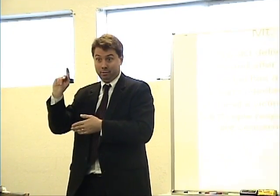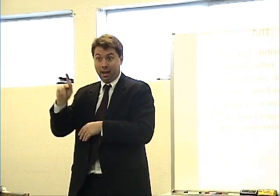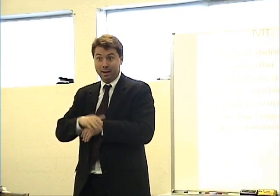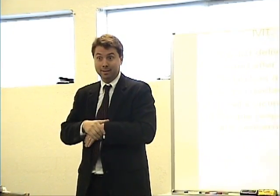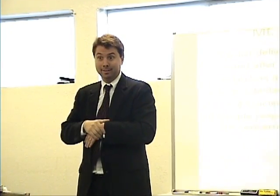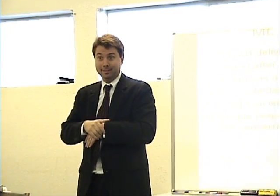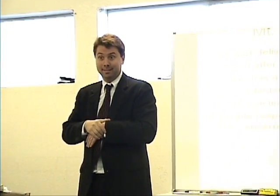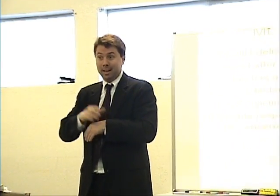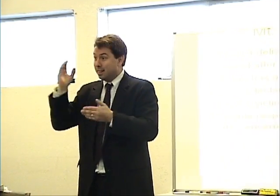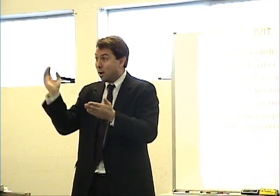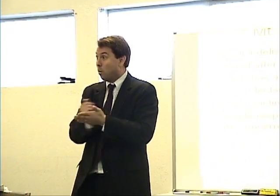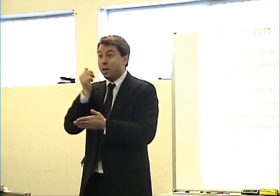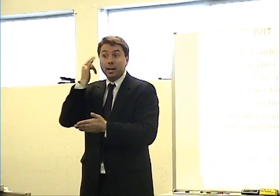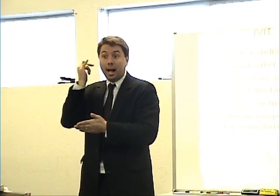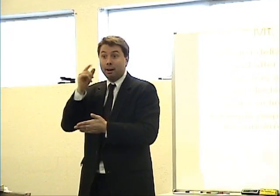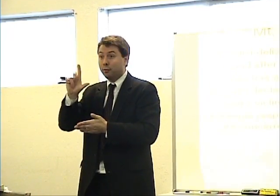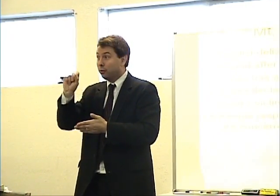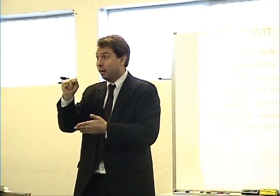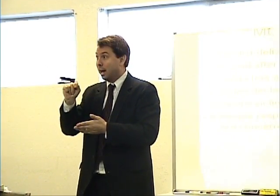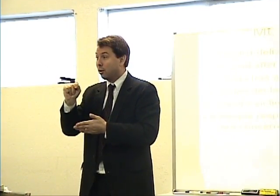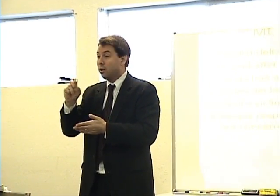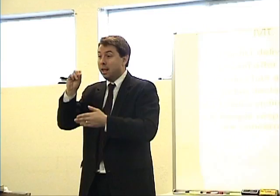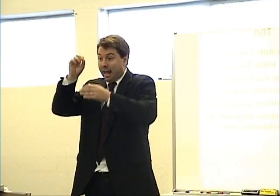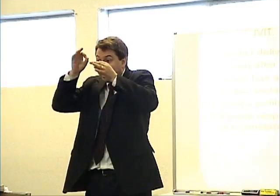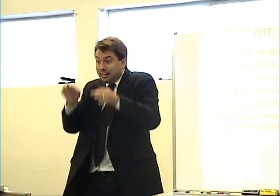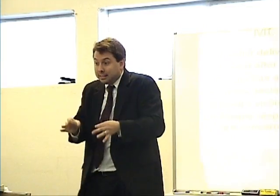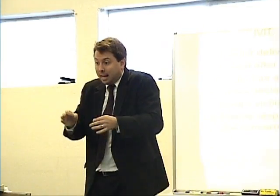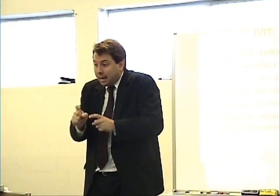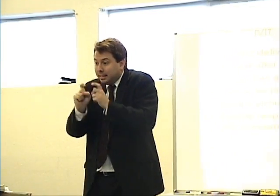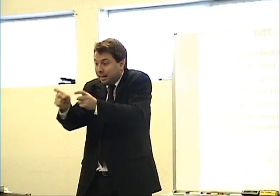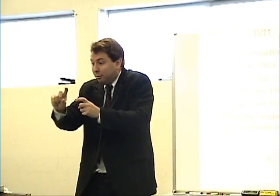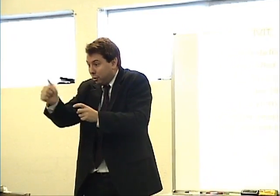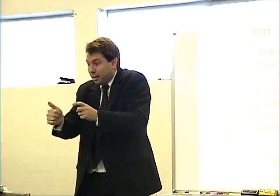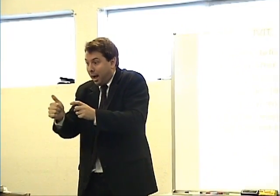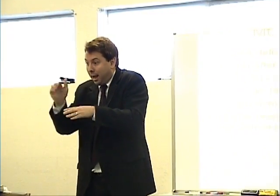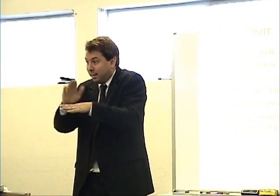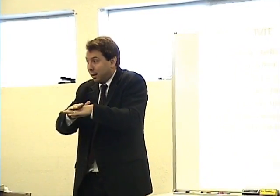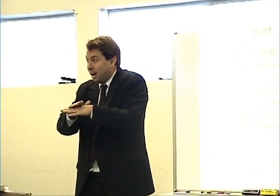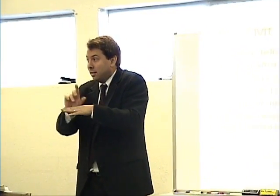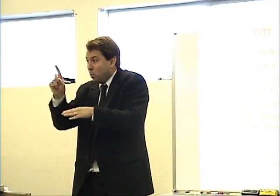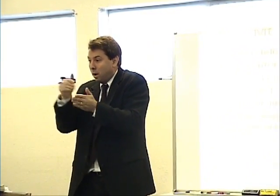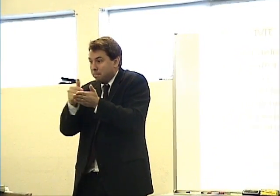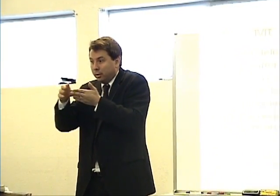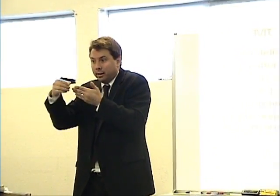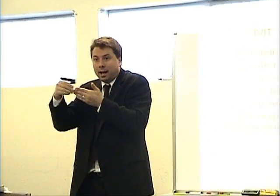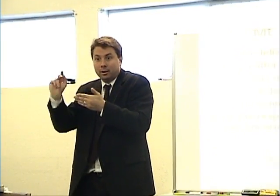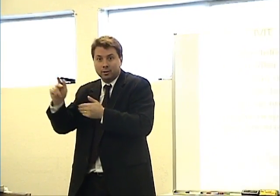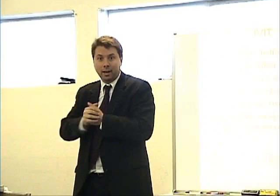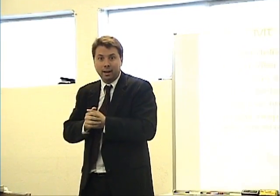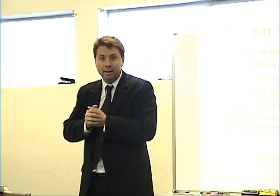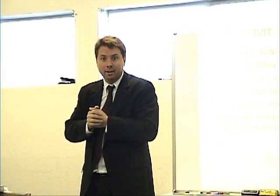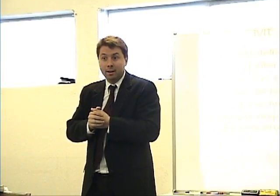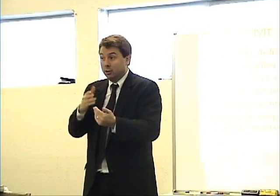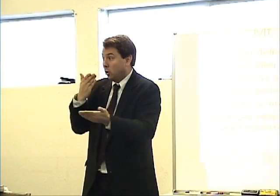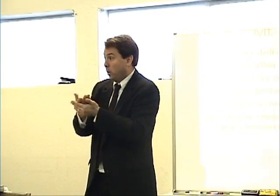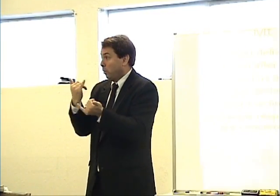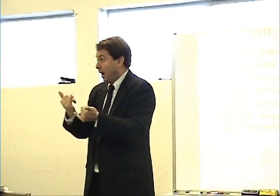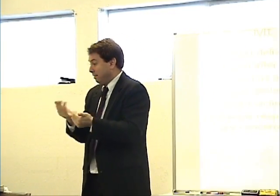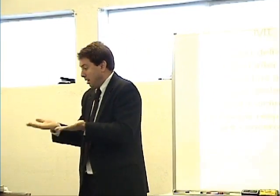okay? They won the California lotto and they decide to give their tithe on the $1 million, okay? So we arrive now